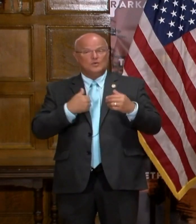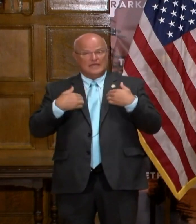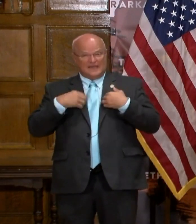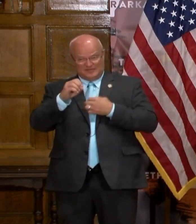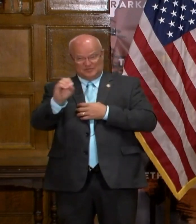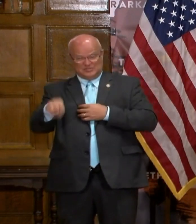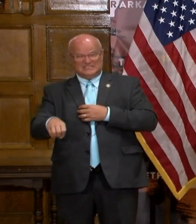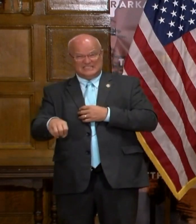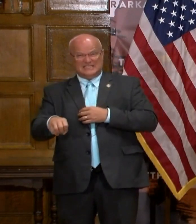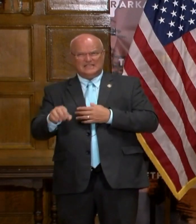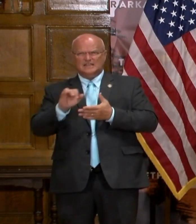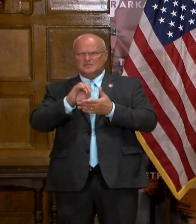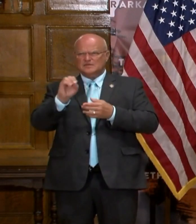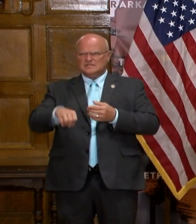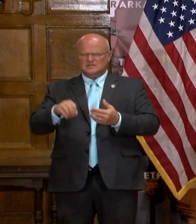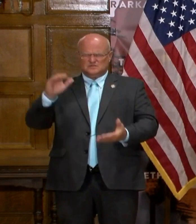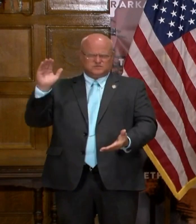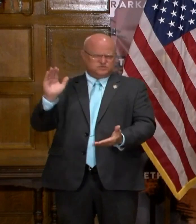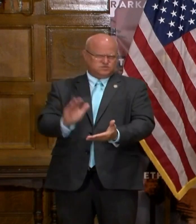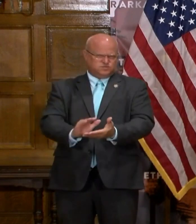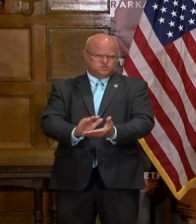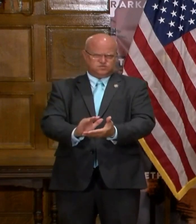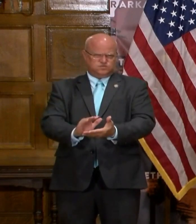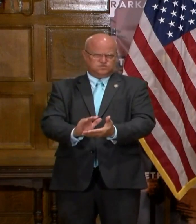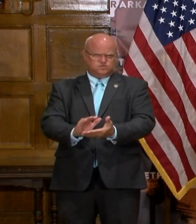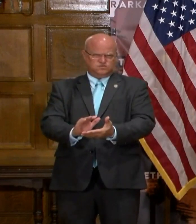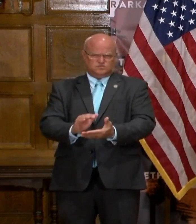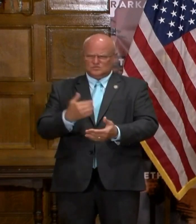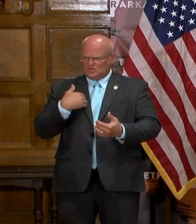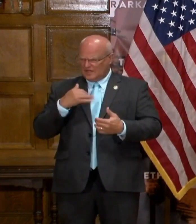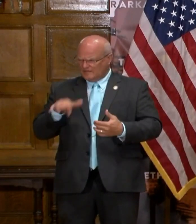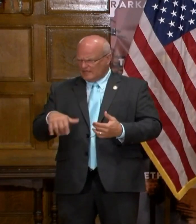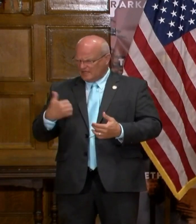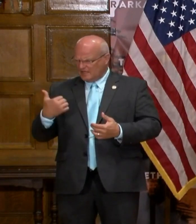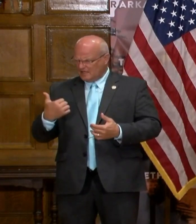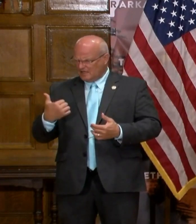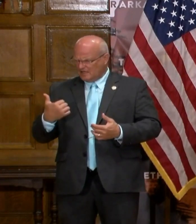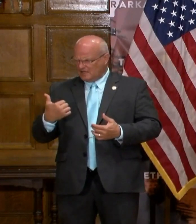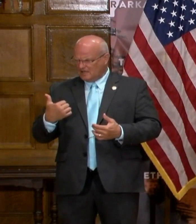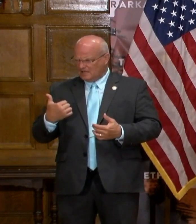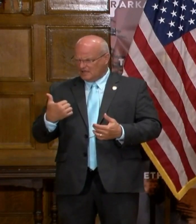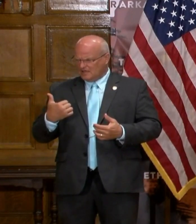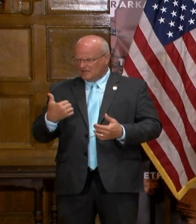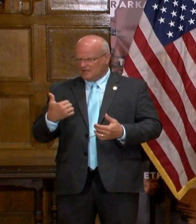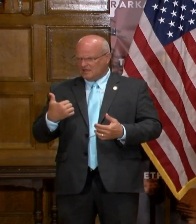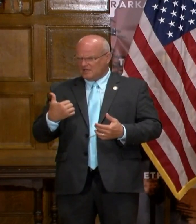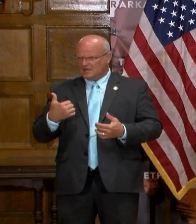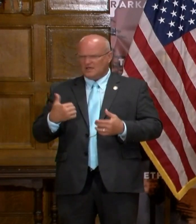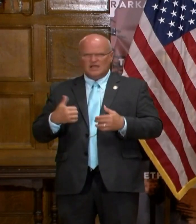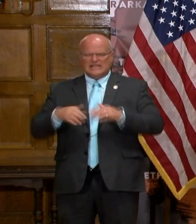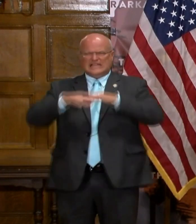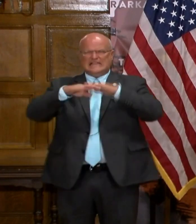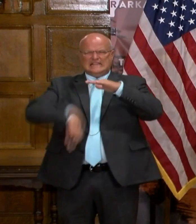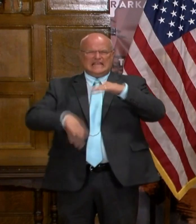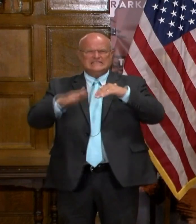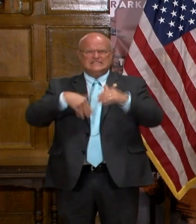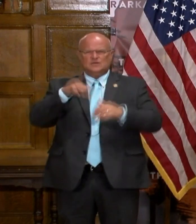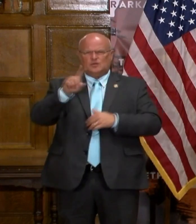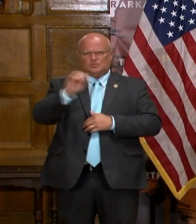have the percent. The percent was very, very low. Do you have that? The number was far less than